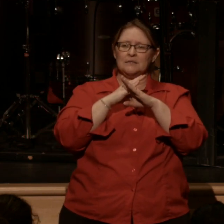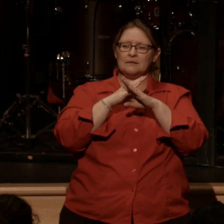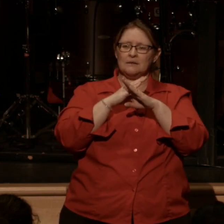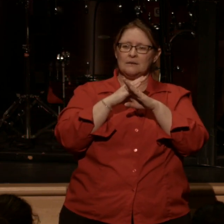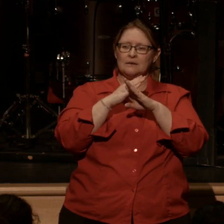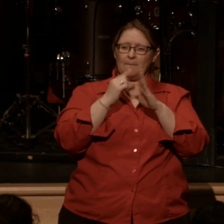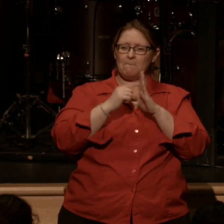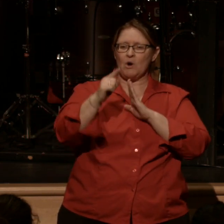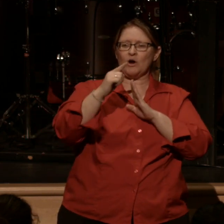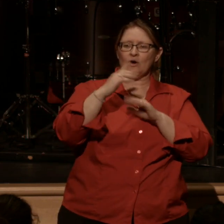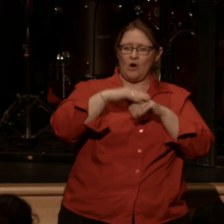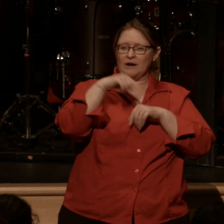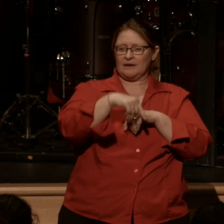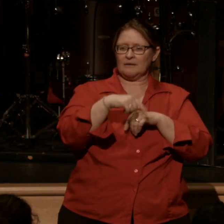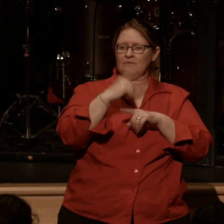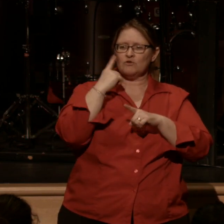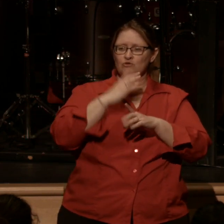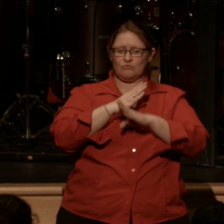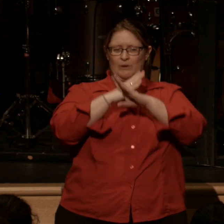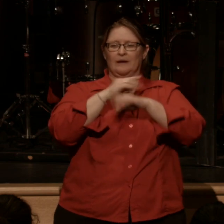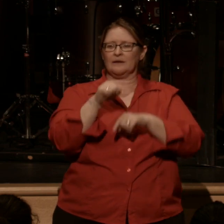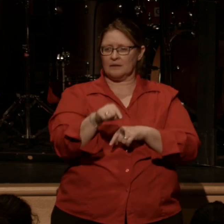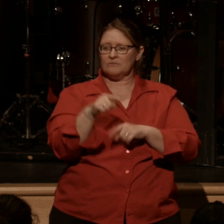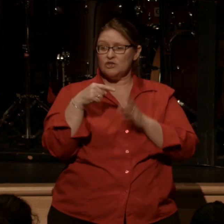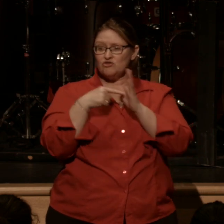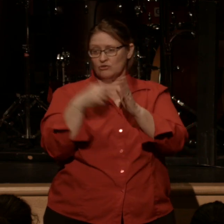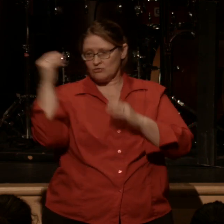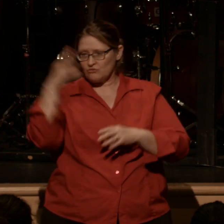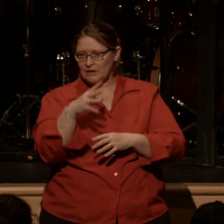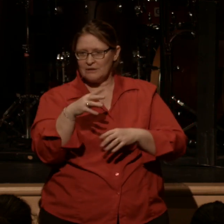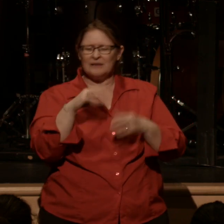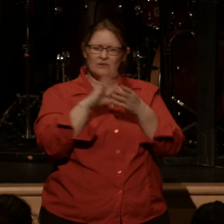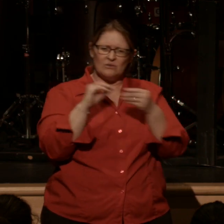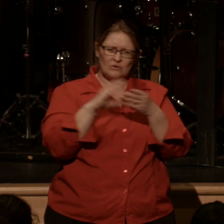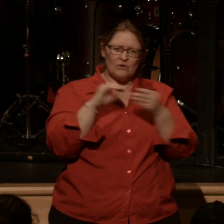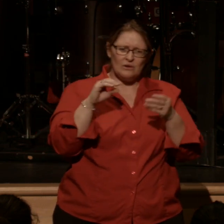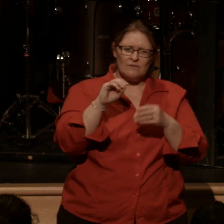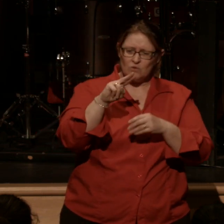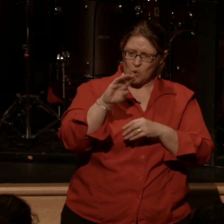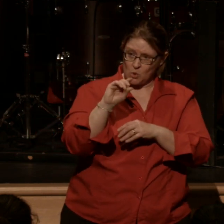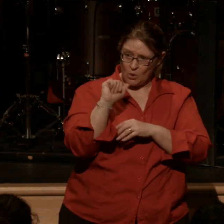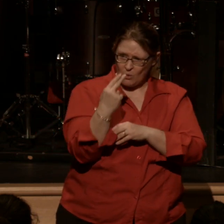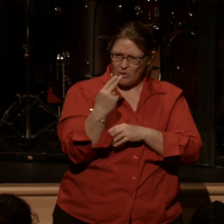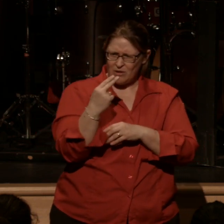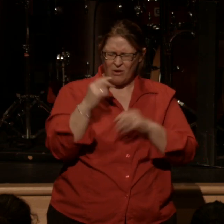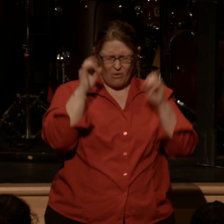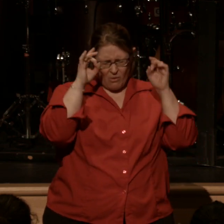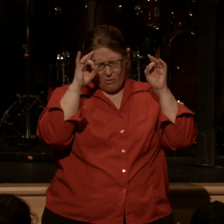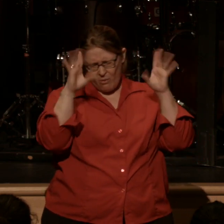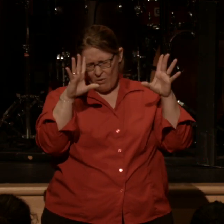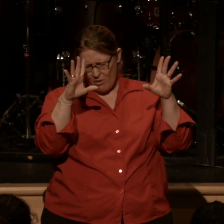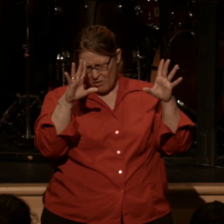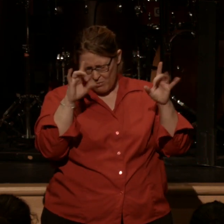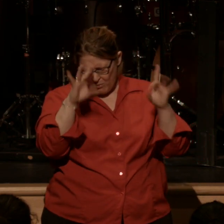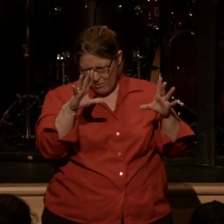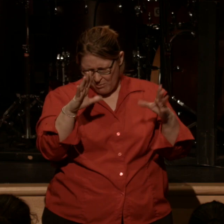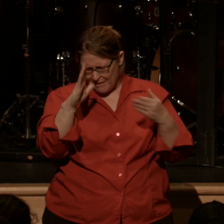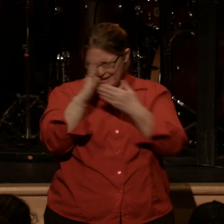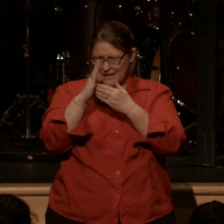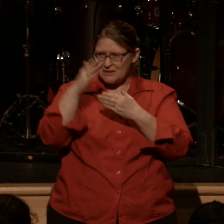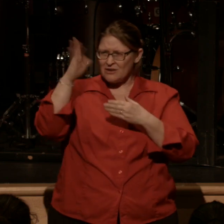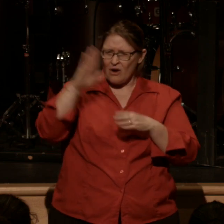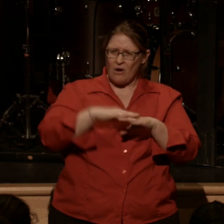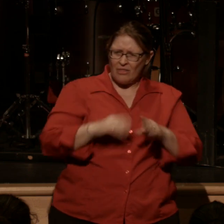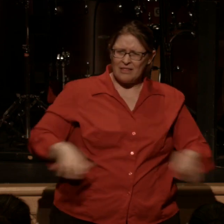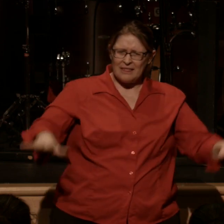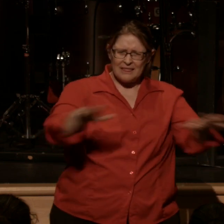his life. God shows grace. In the story of Noah, the Bible tells us in Genesis that there was such great wickedness on the land against God that it